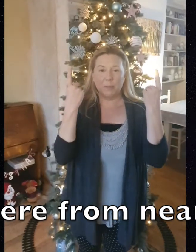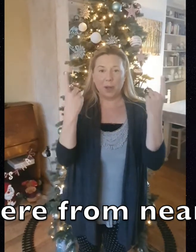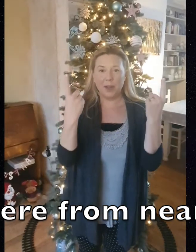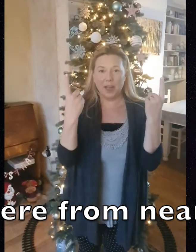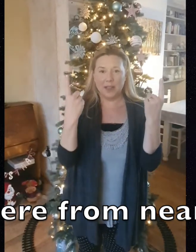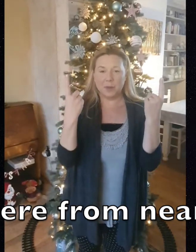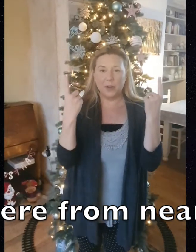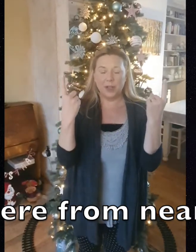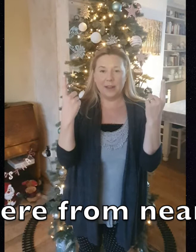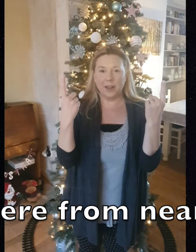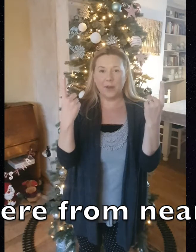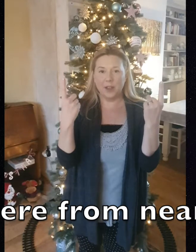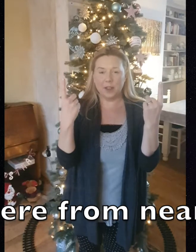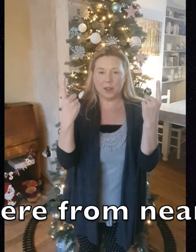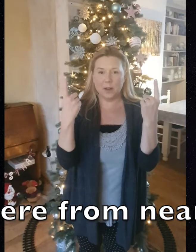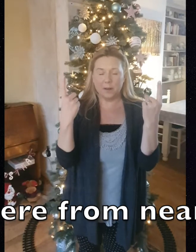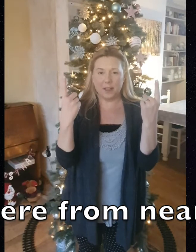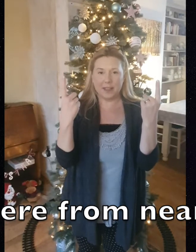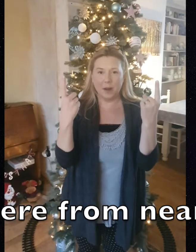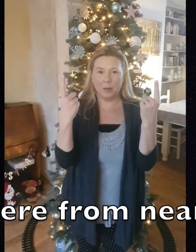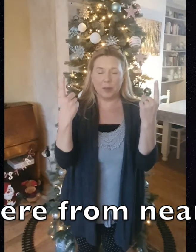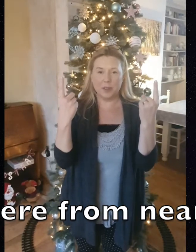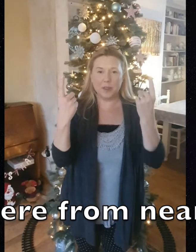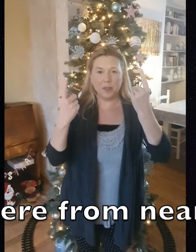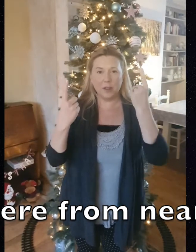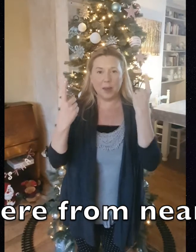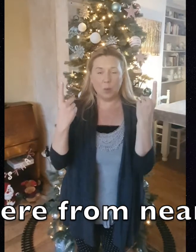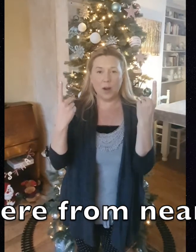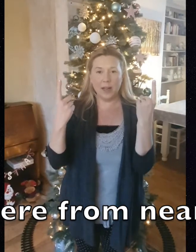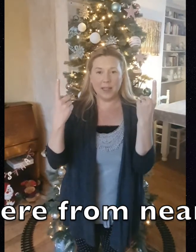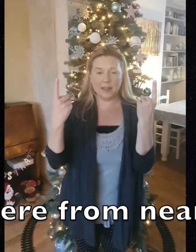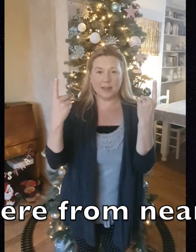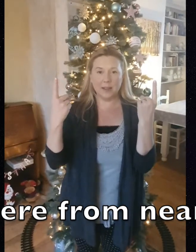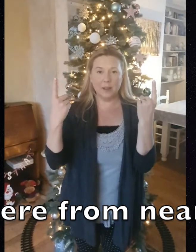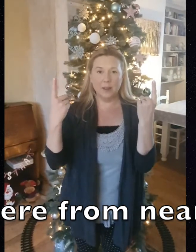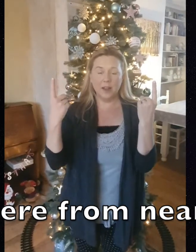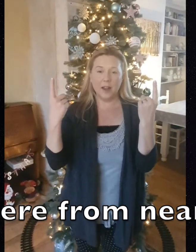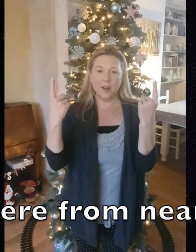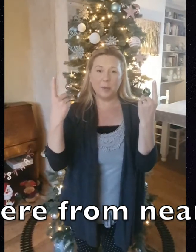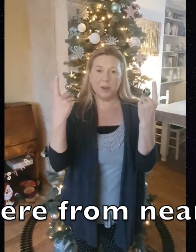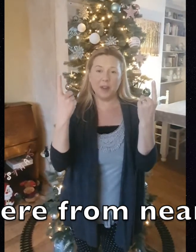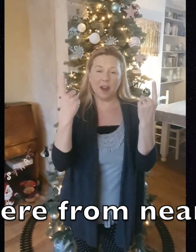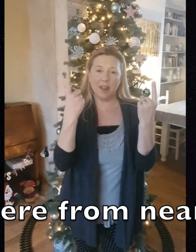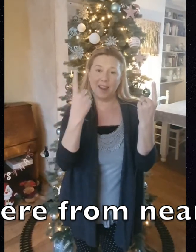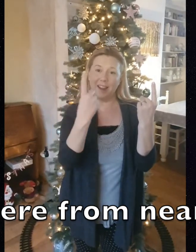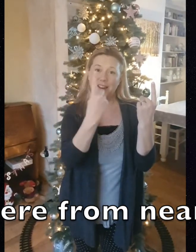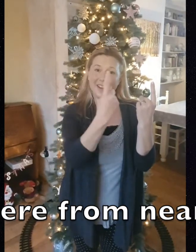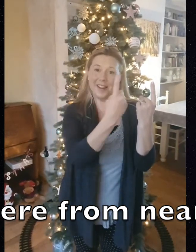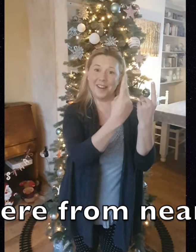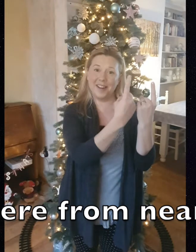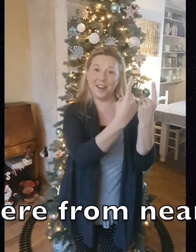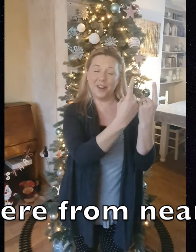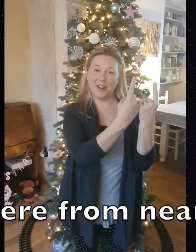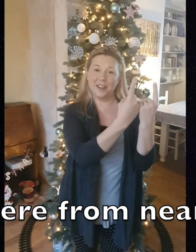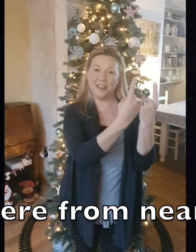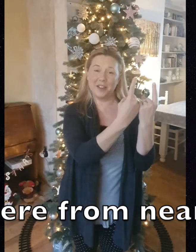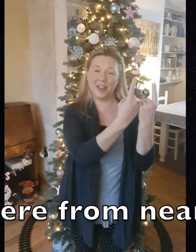both hands with your index fingers facing upwards. You keep one hand still and you move the other hand nearer until the hands